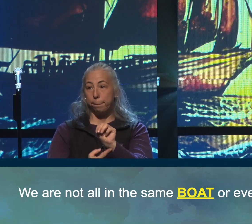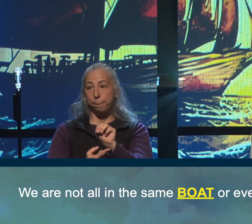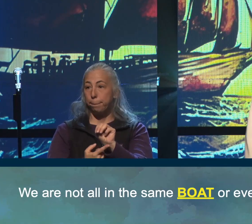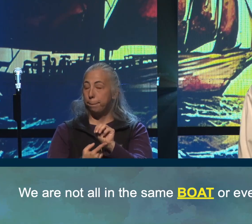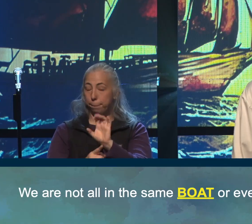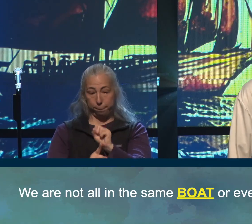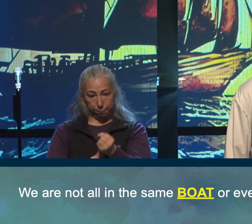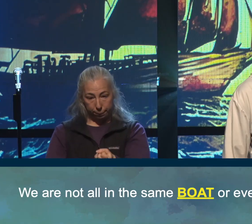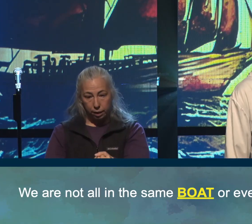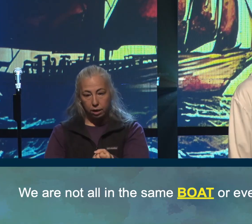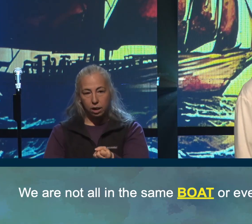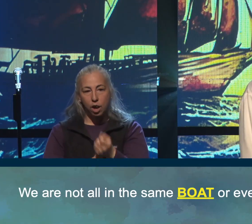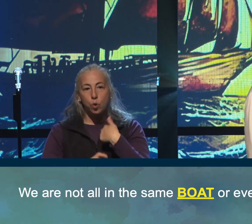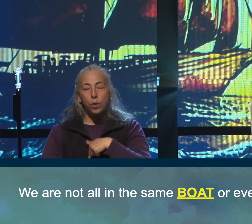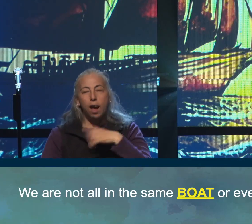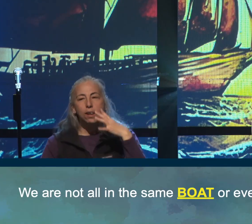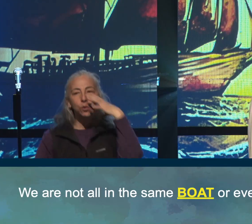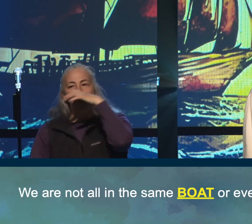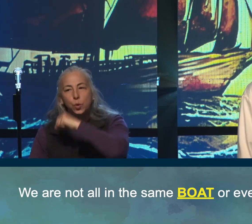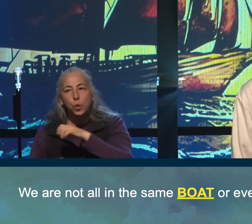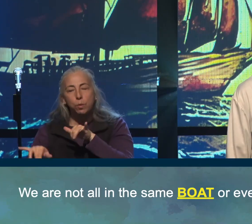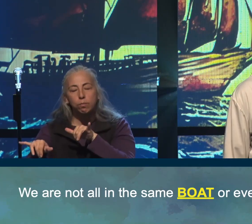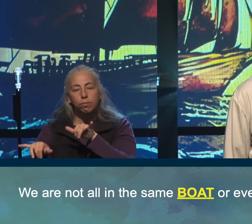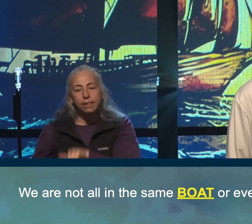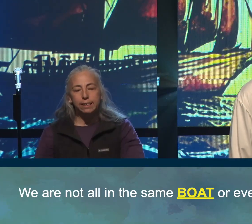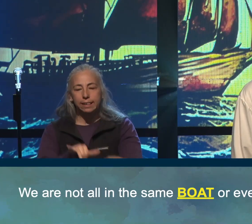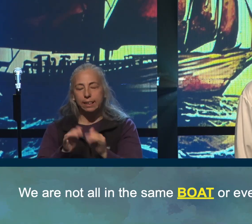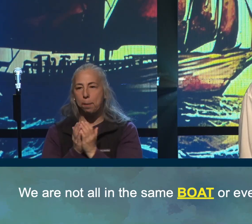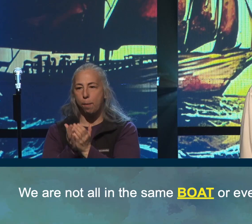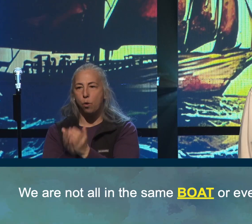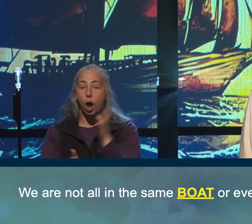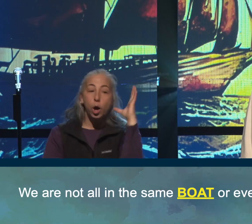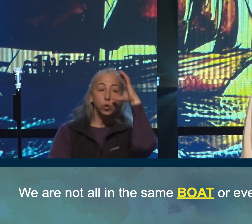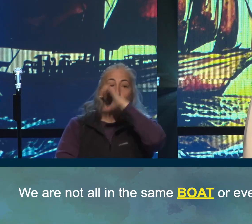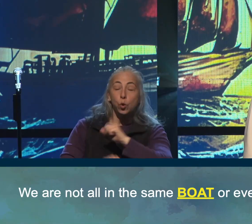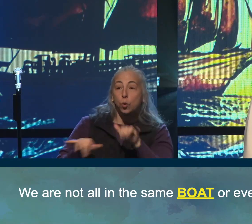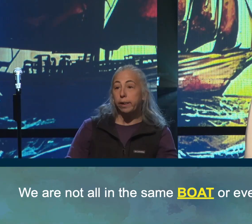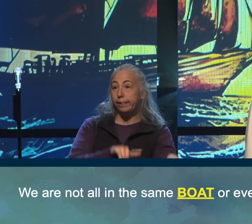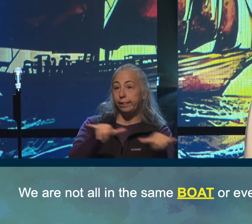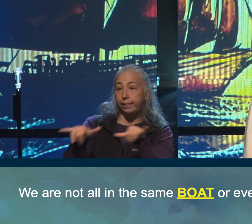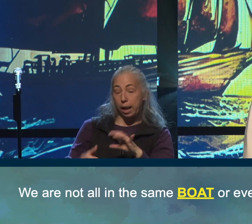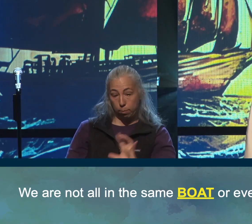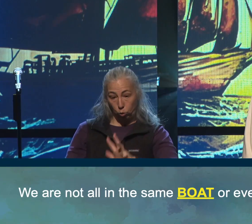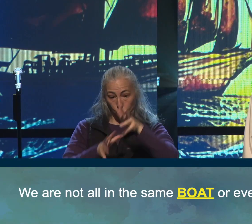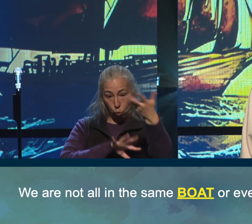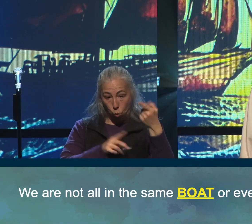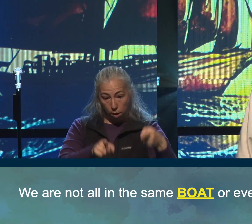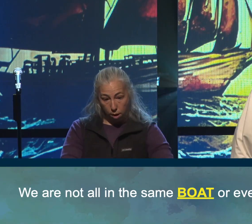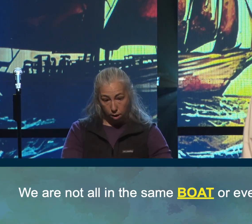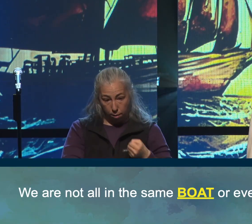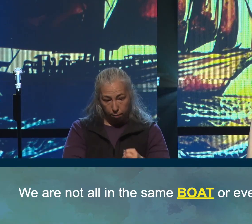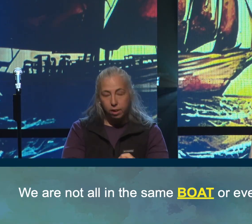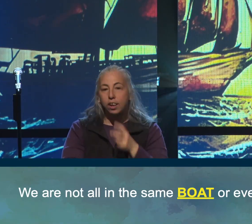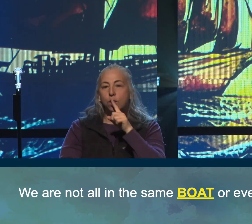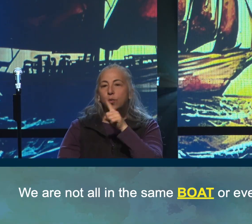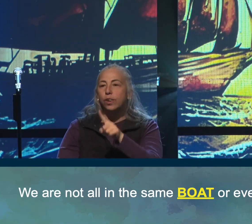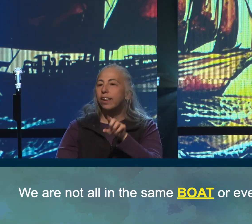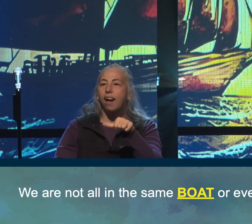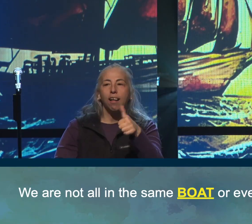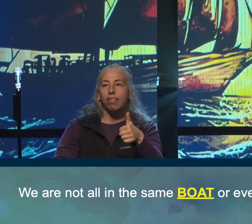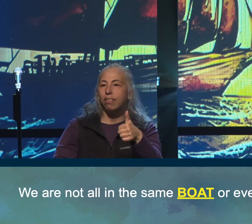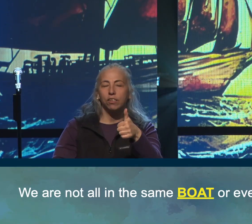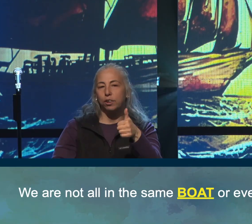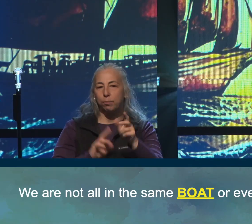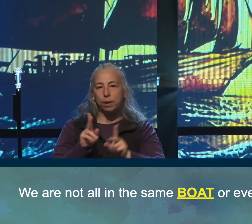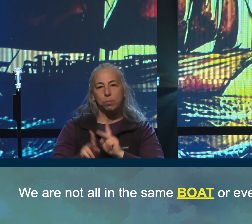when we assume we're all in the same boat, when we assume we're all in the same storm, that we actually don't have much compassion and care for other